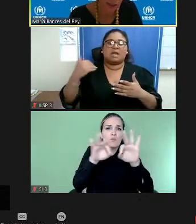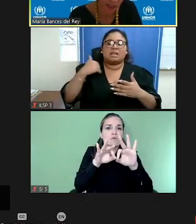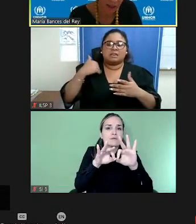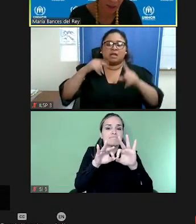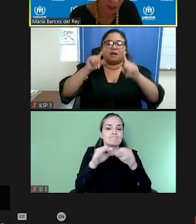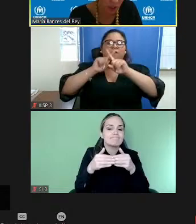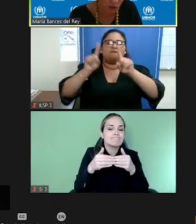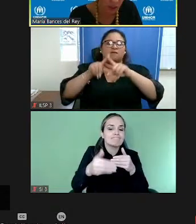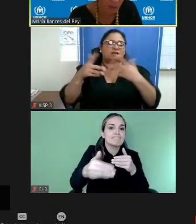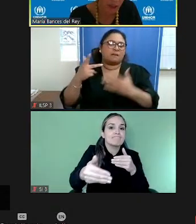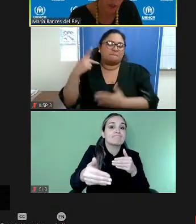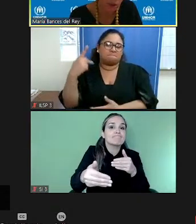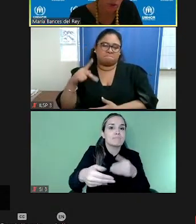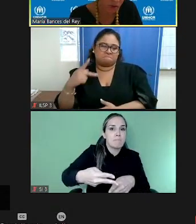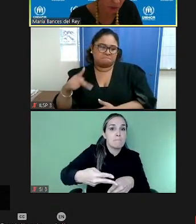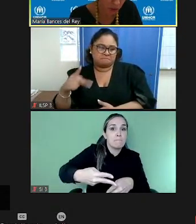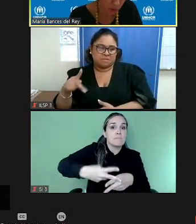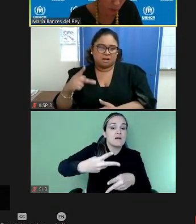is